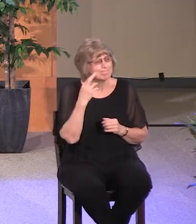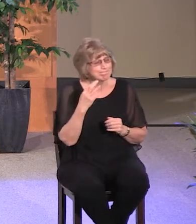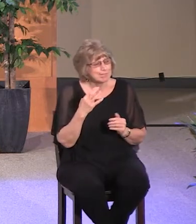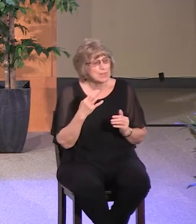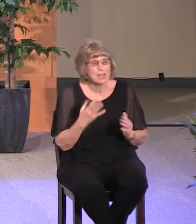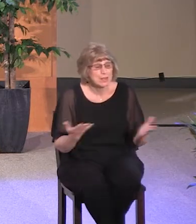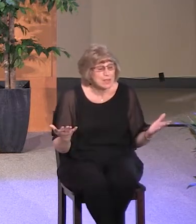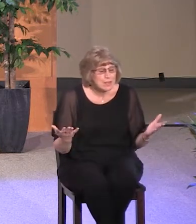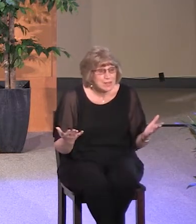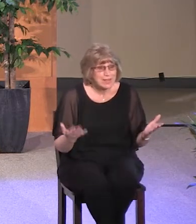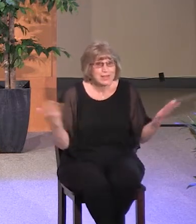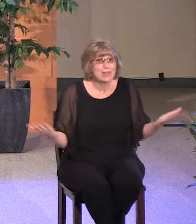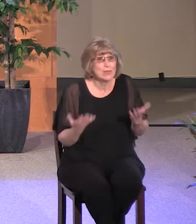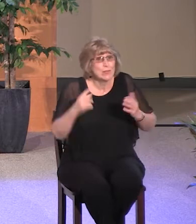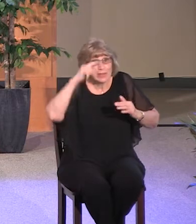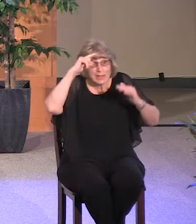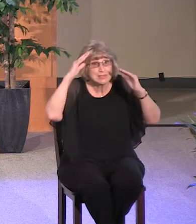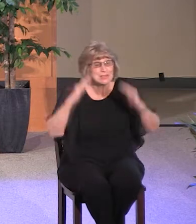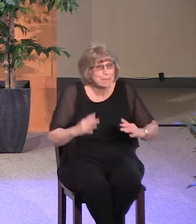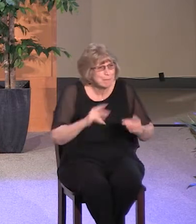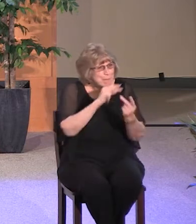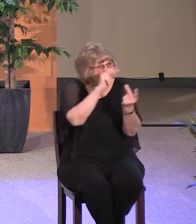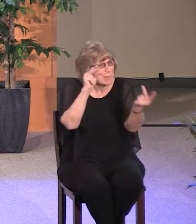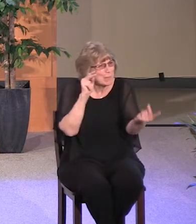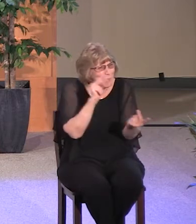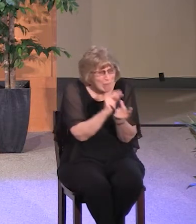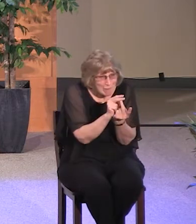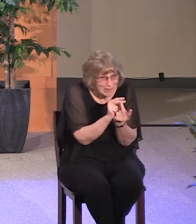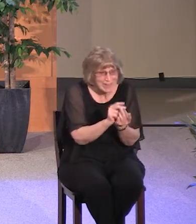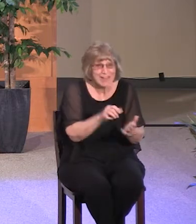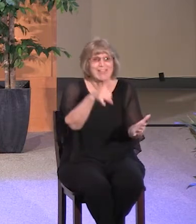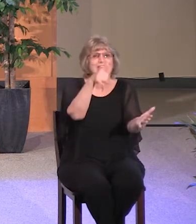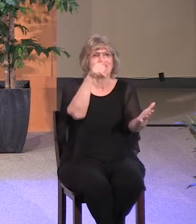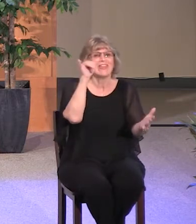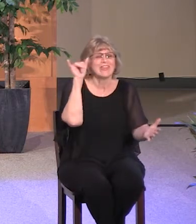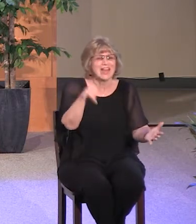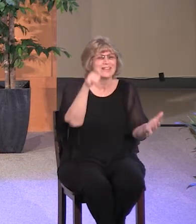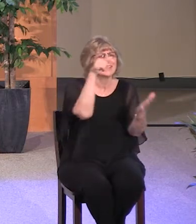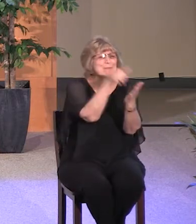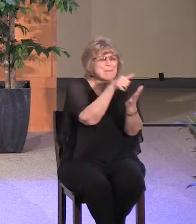of perfectionism that is not attainable on the human level.